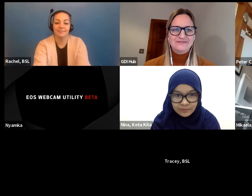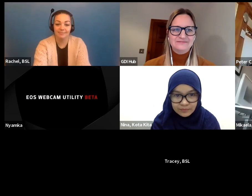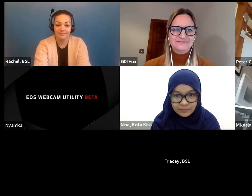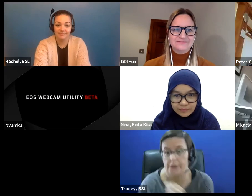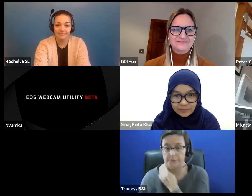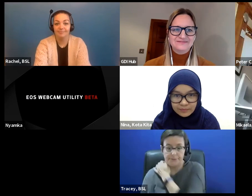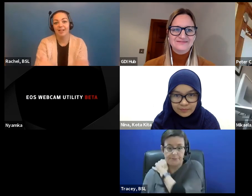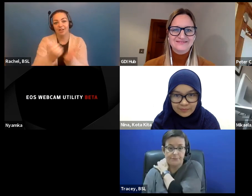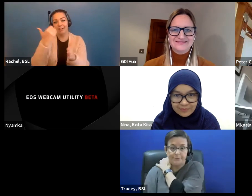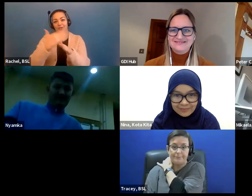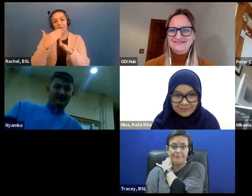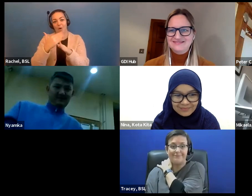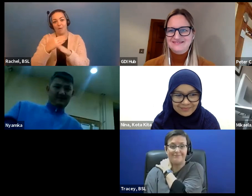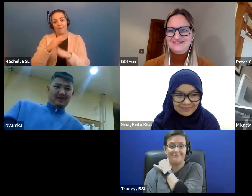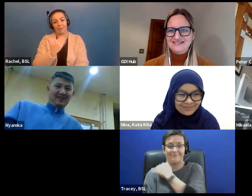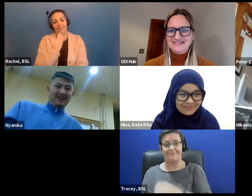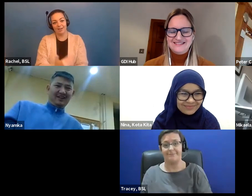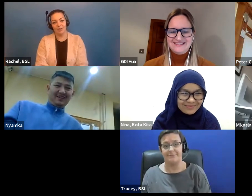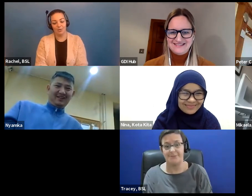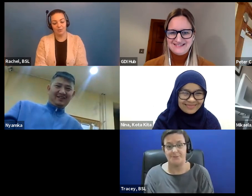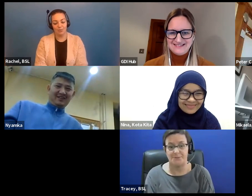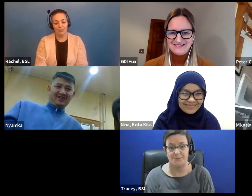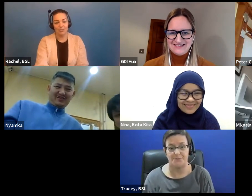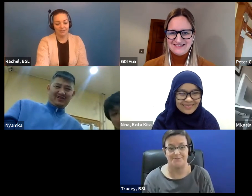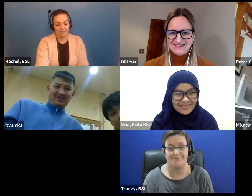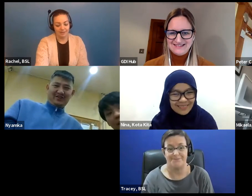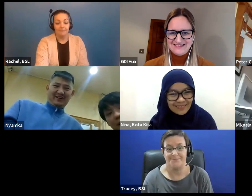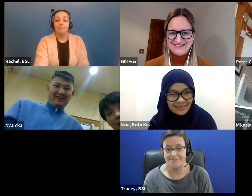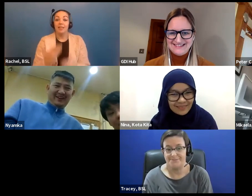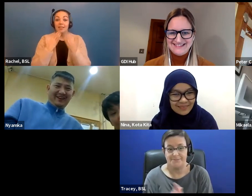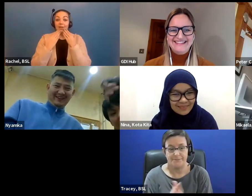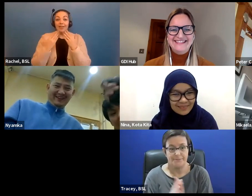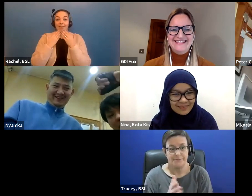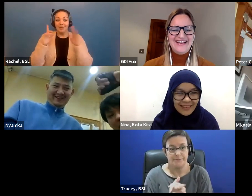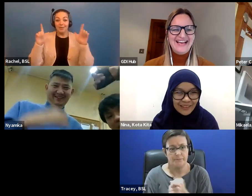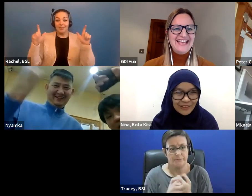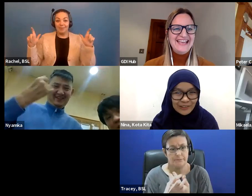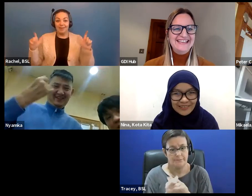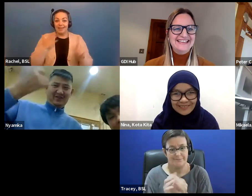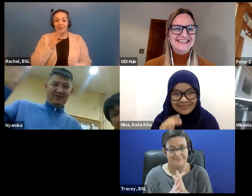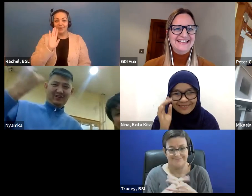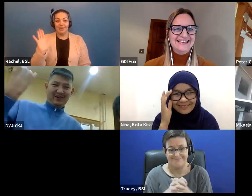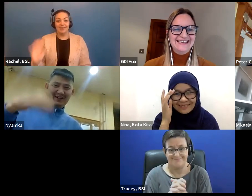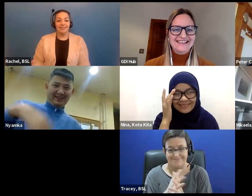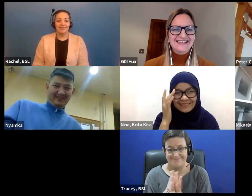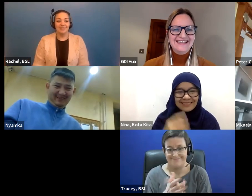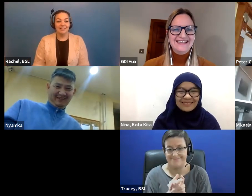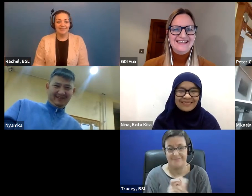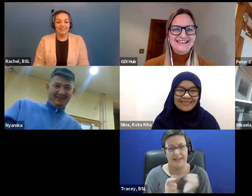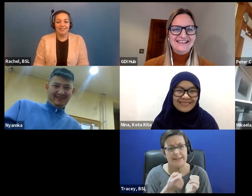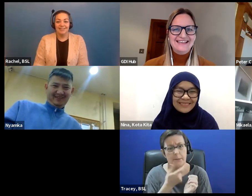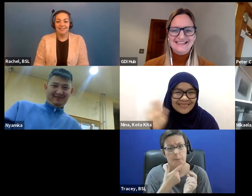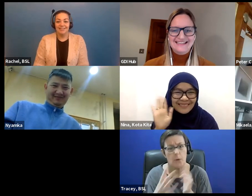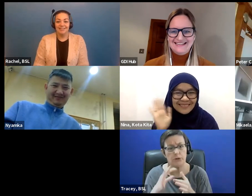Great job, everyone. Thank you. Thank you. Cheerio. See you soon. Thank you. Thank you, everyone.